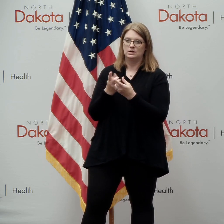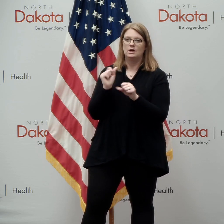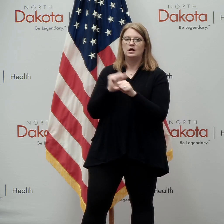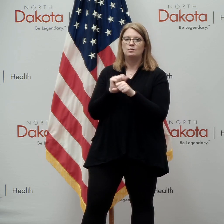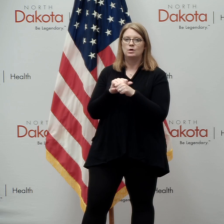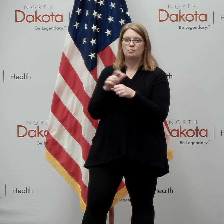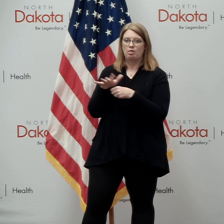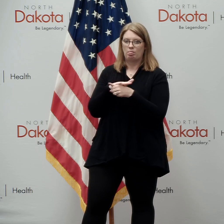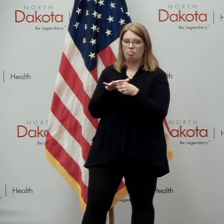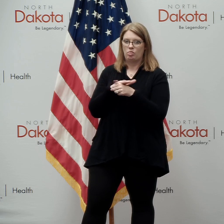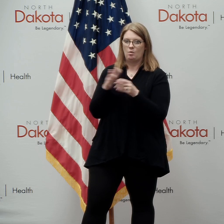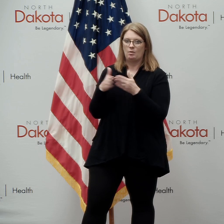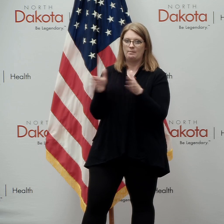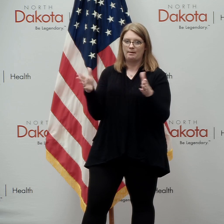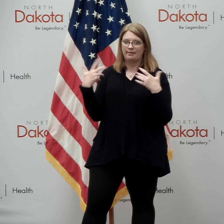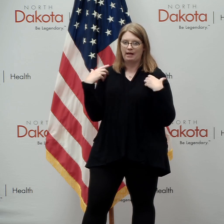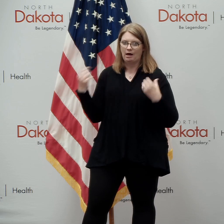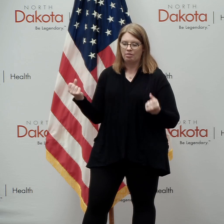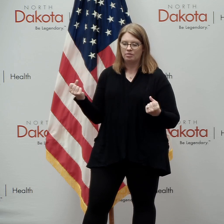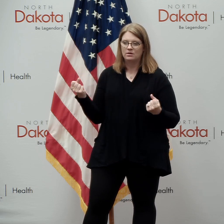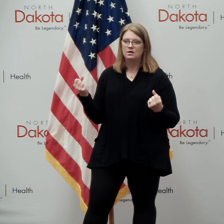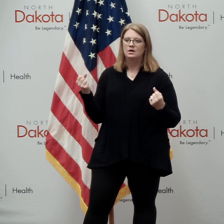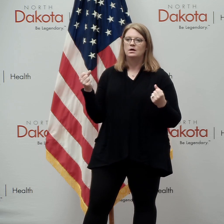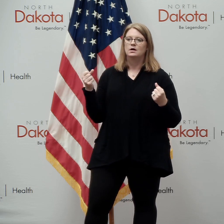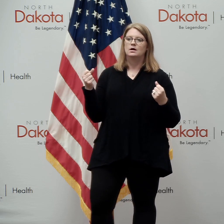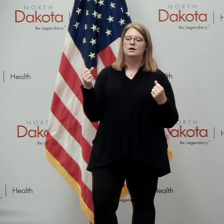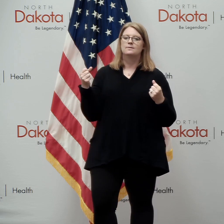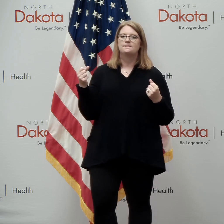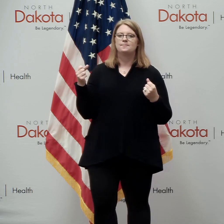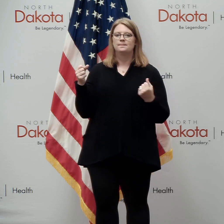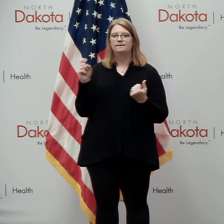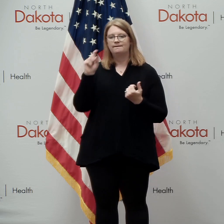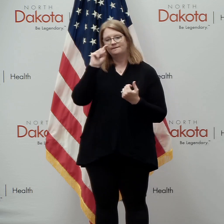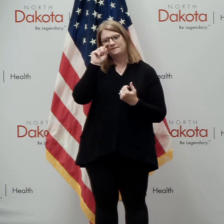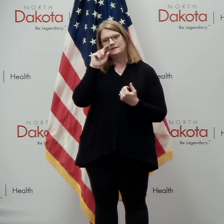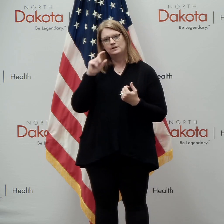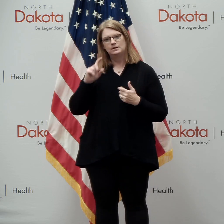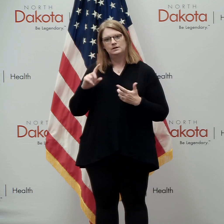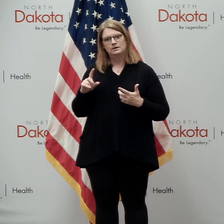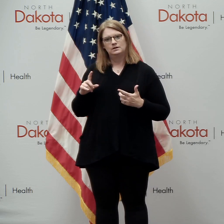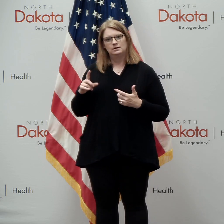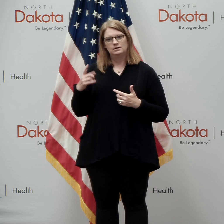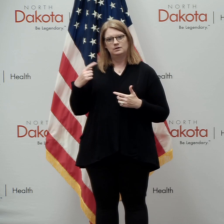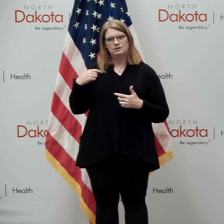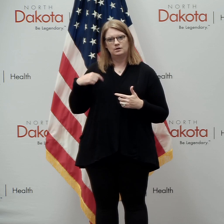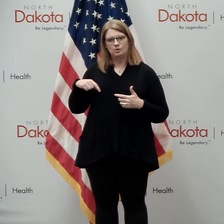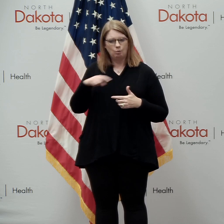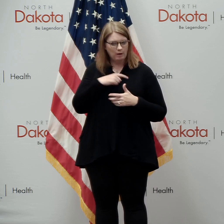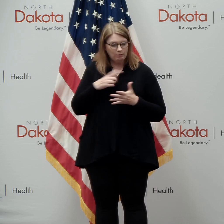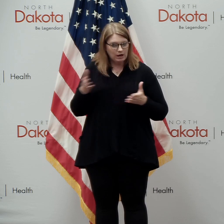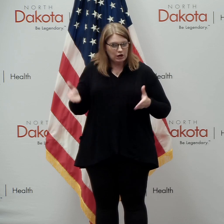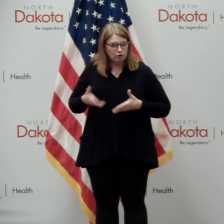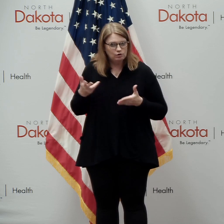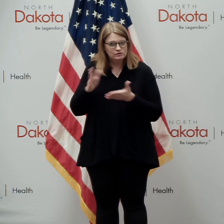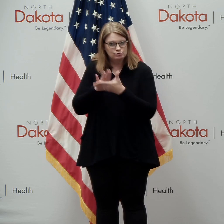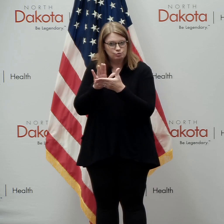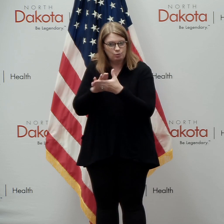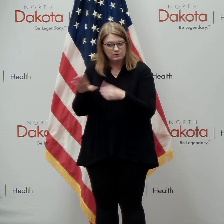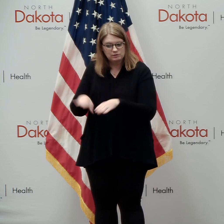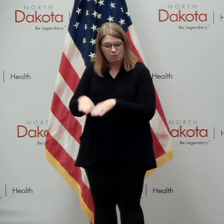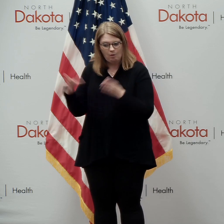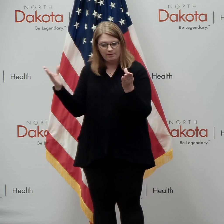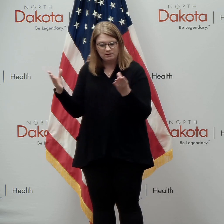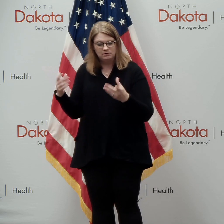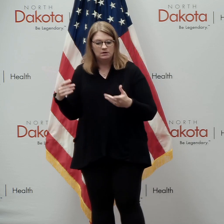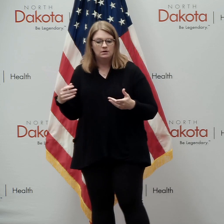public health. We would have encouraged, again, doing everything you can to keep schools open. If you've got, an